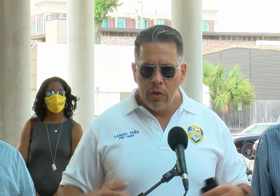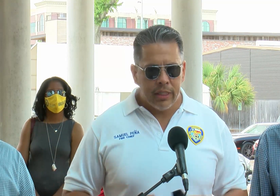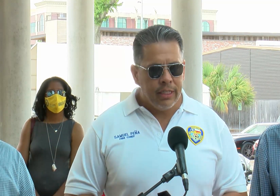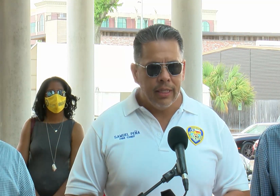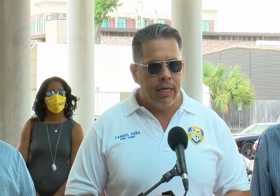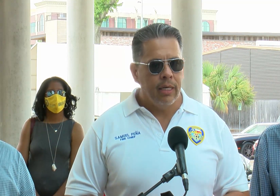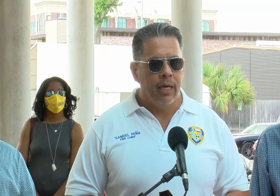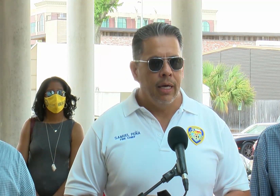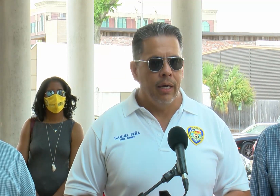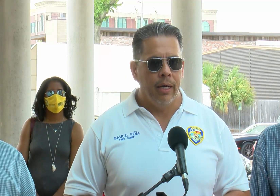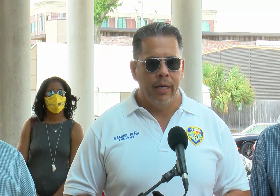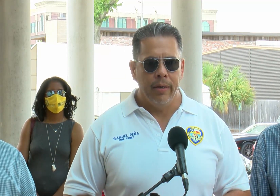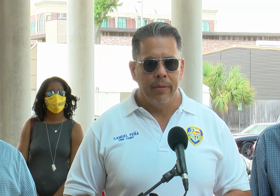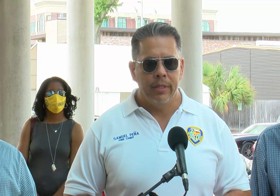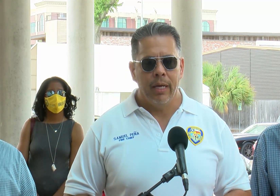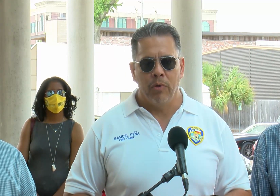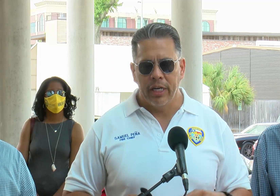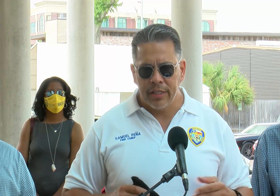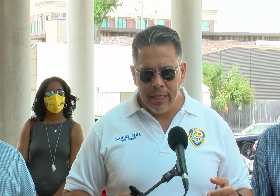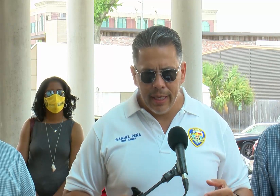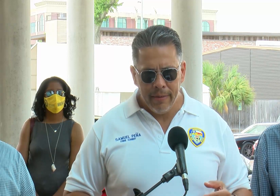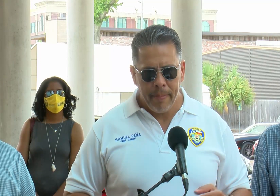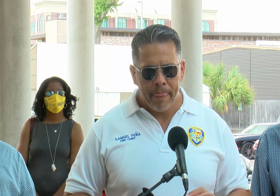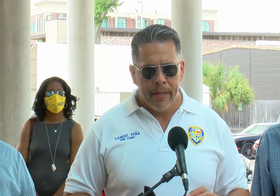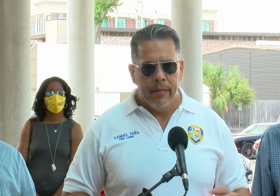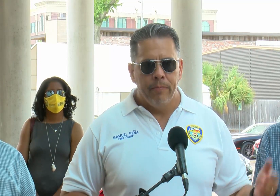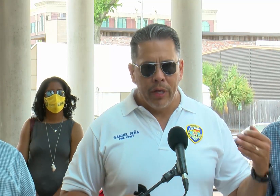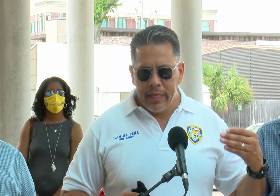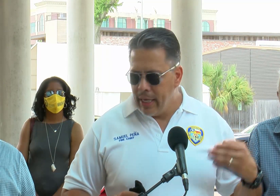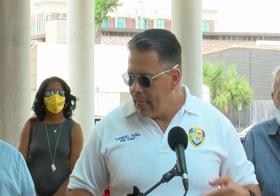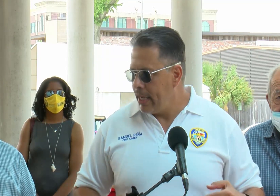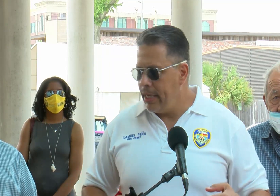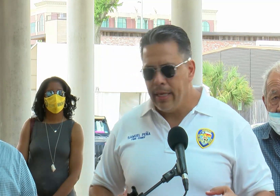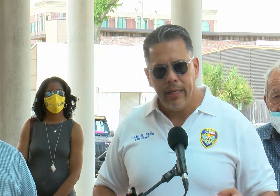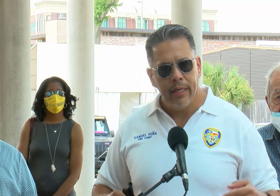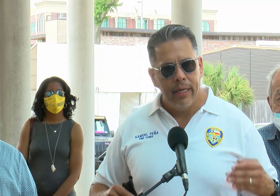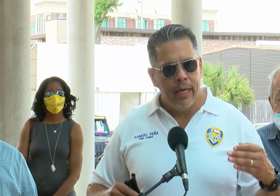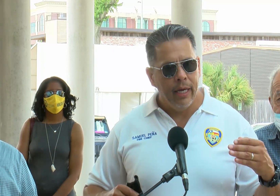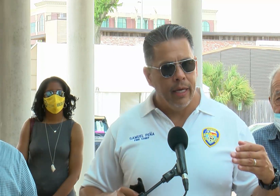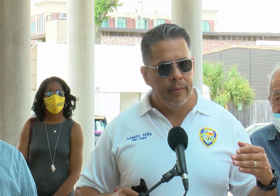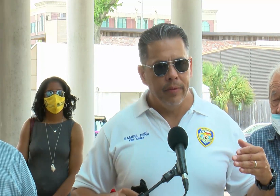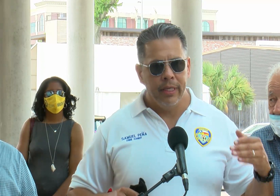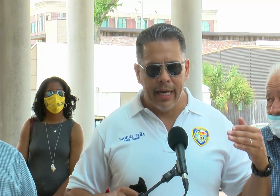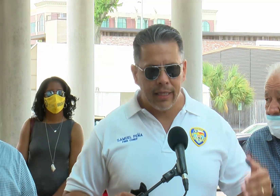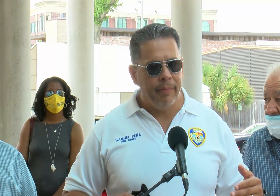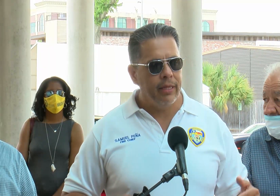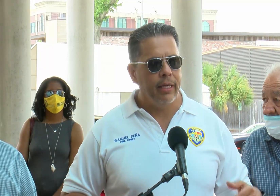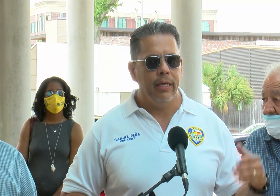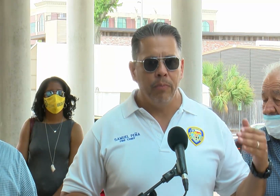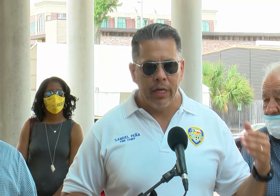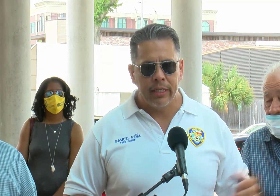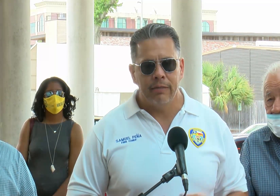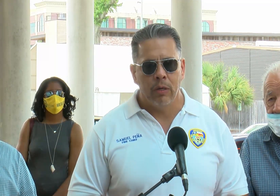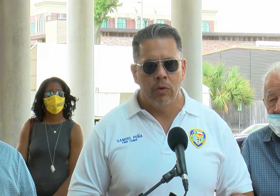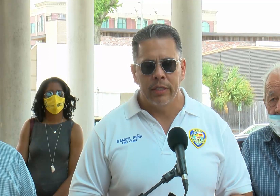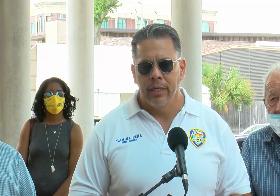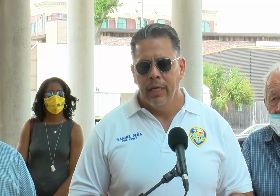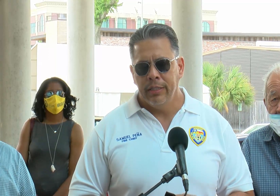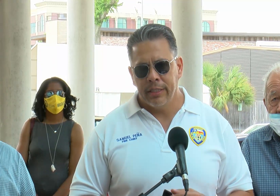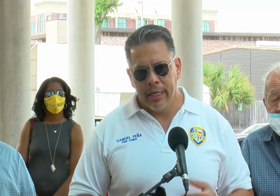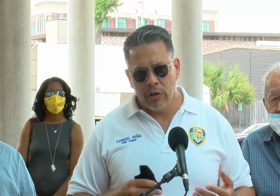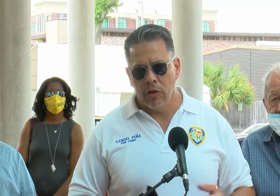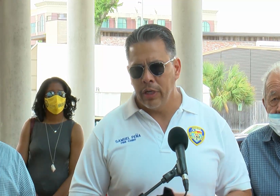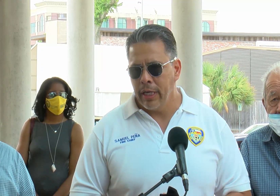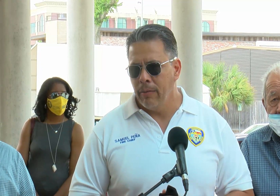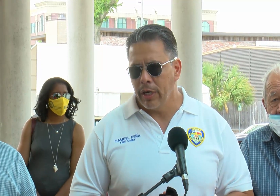No necesitan poner cita. Pueden llegar aquí, directamente y ponerse las vacunas.